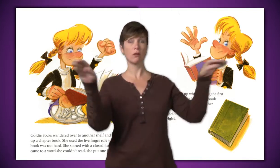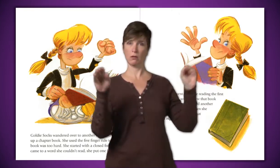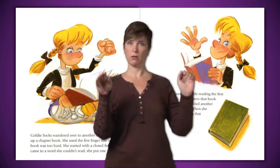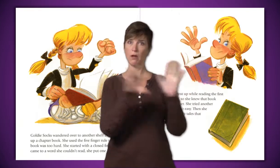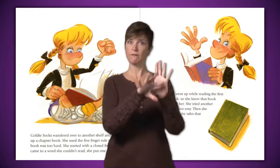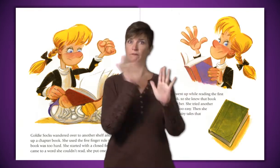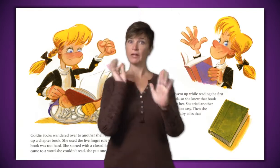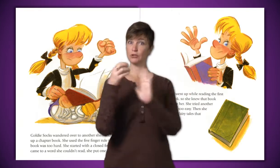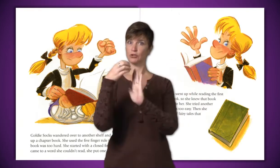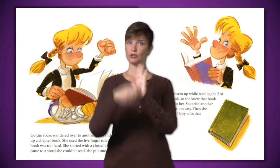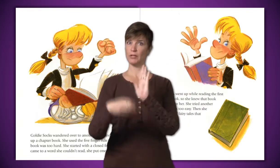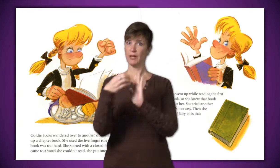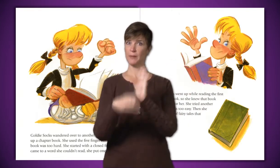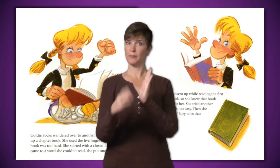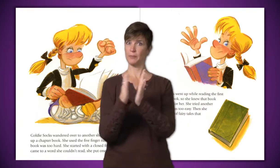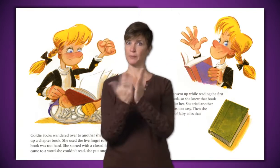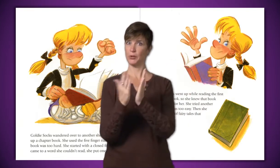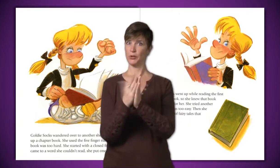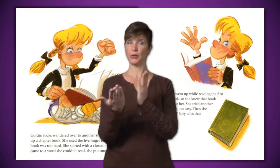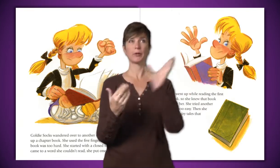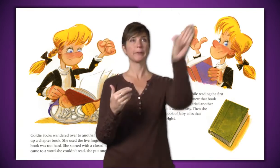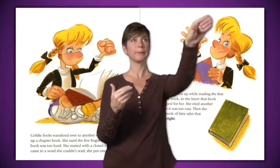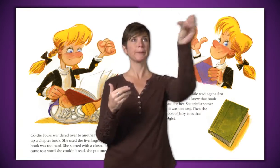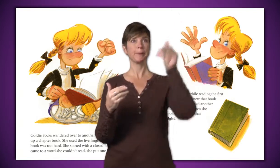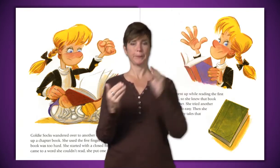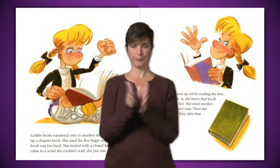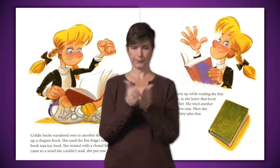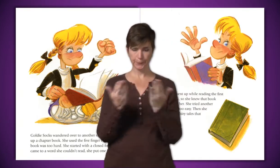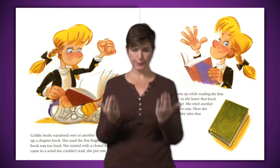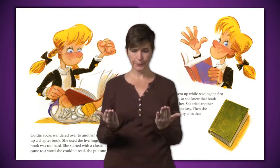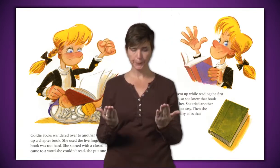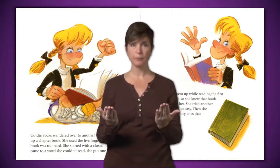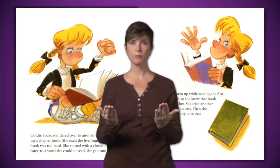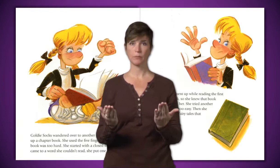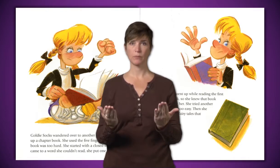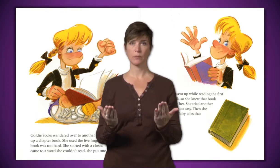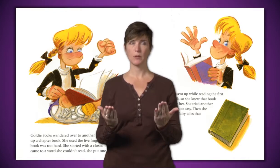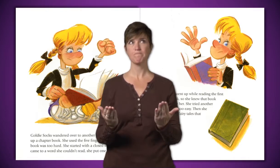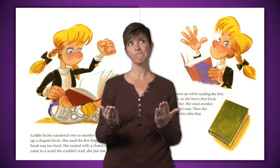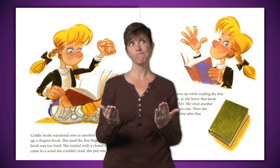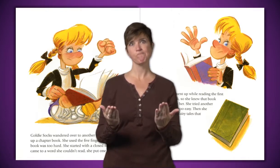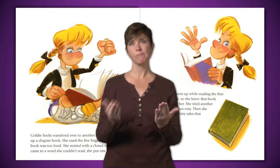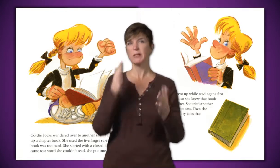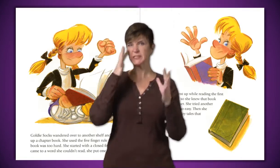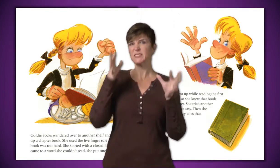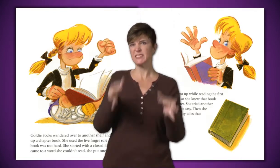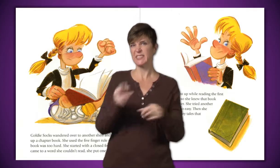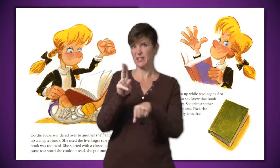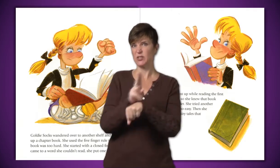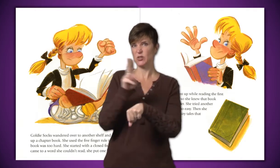Goldie Socks wandered over to another shelf and opened up a chapter